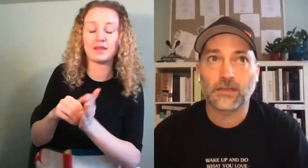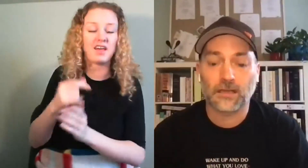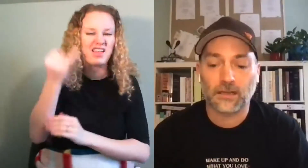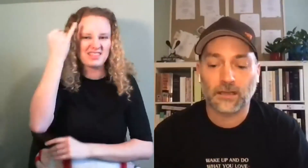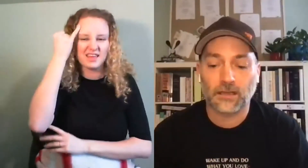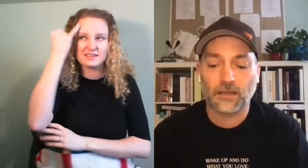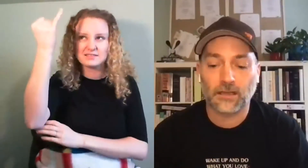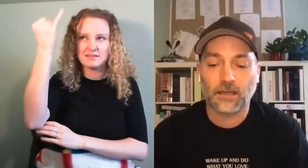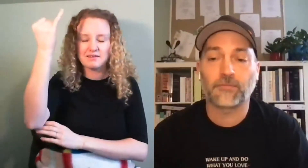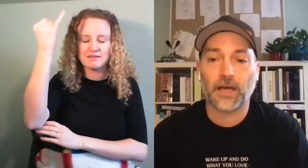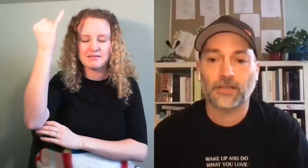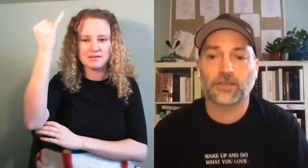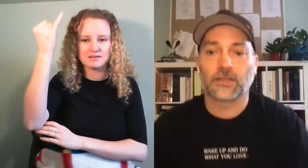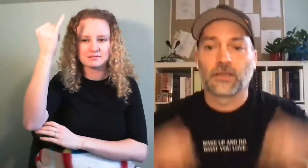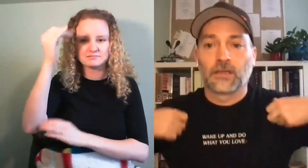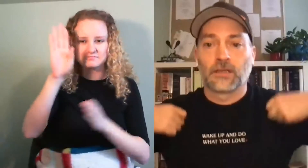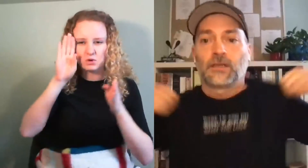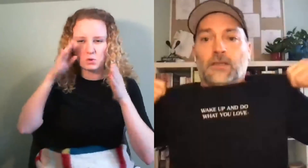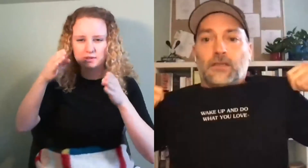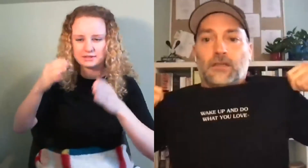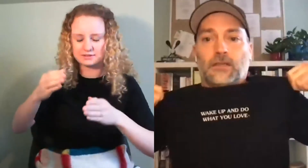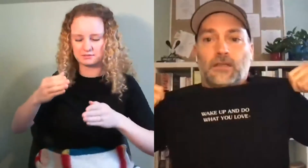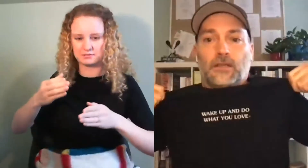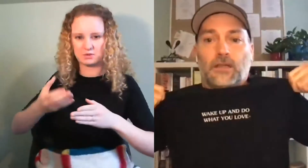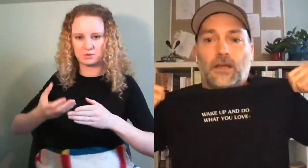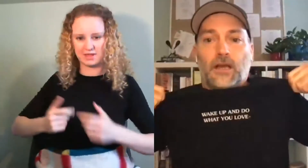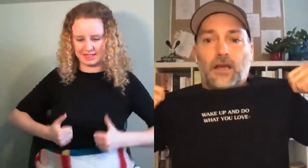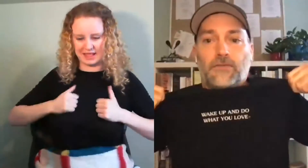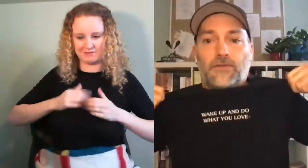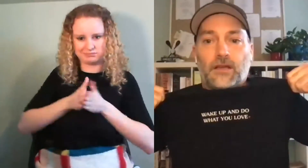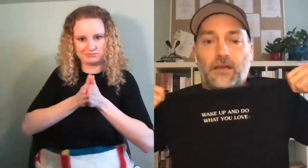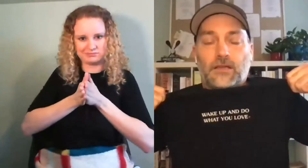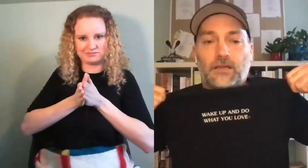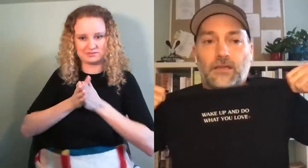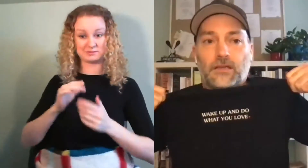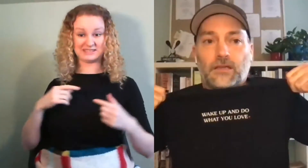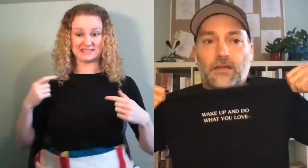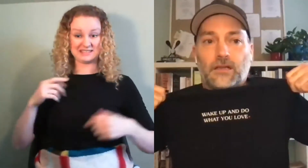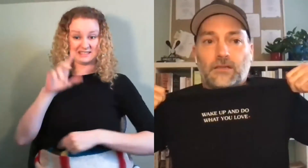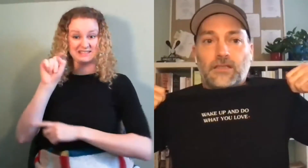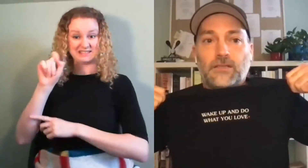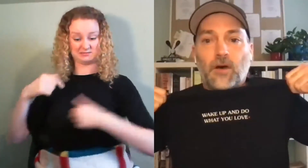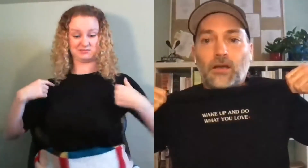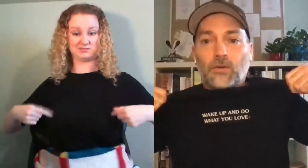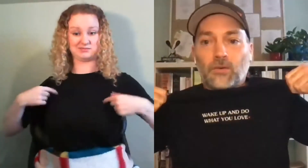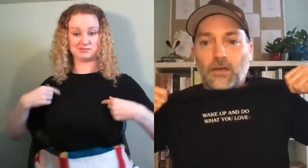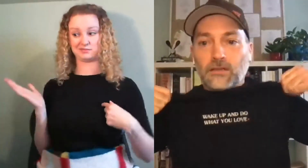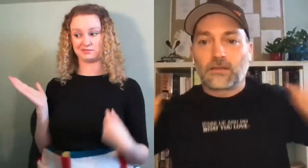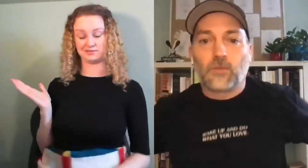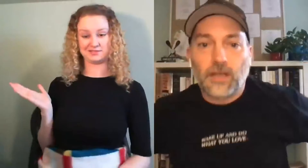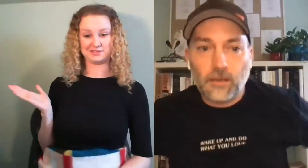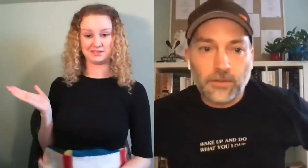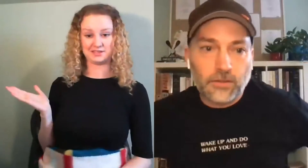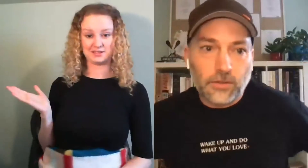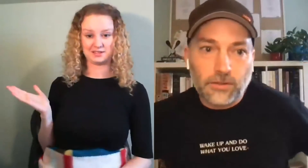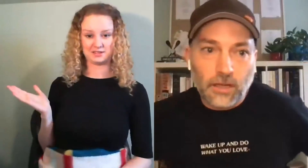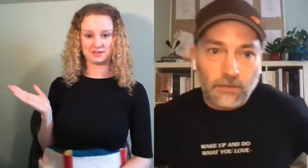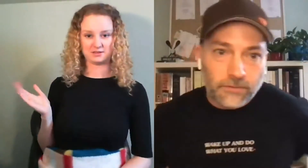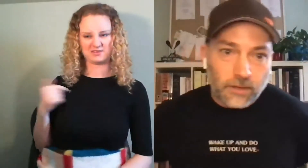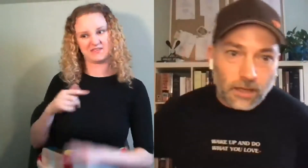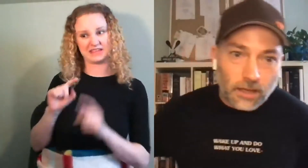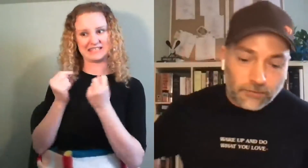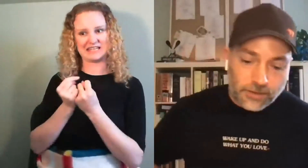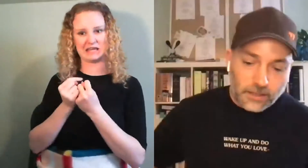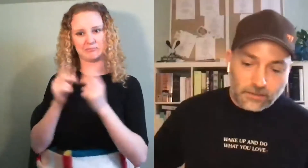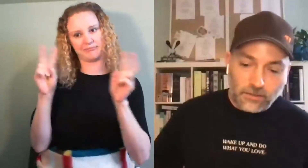one's life passion. I have a team motto, and it's to wake up and do what you